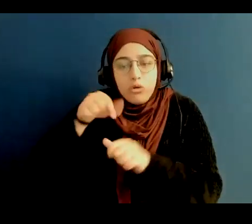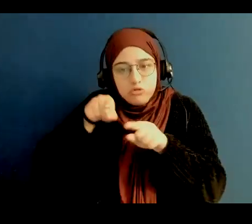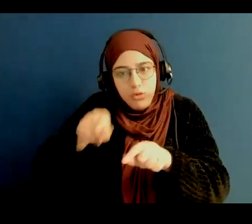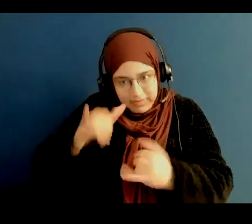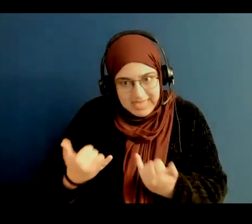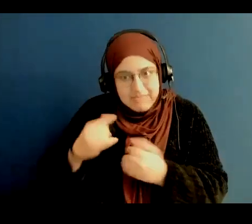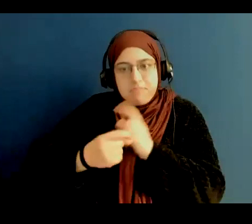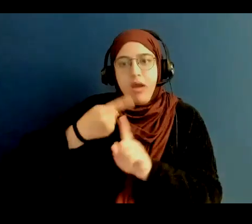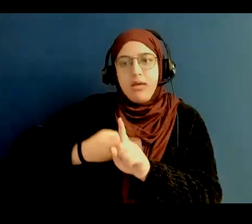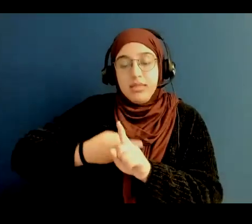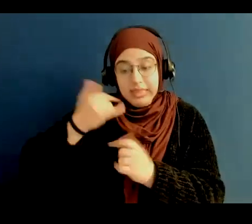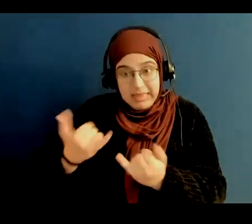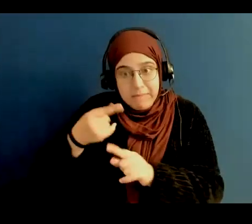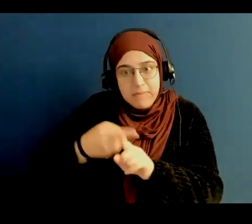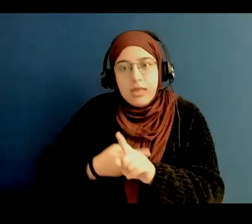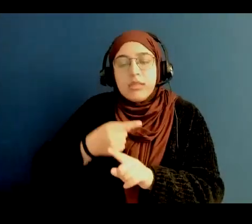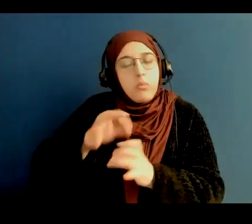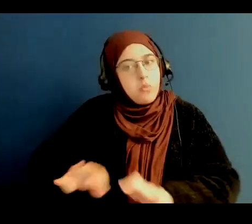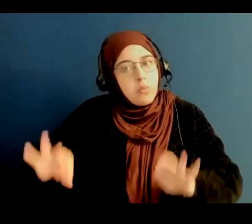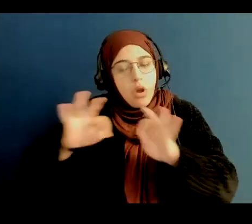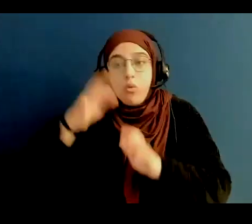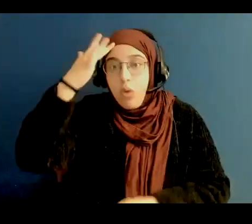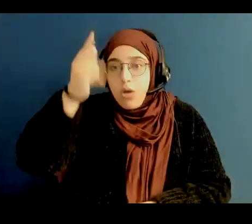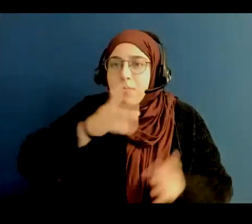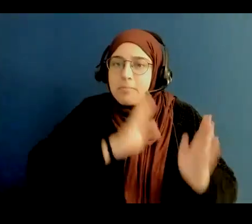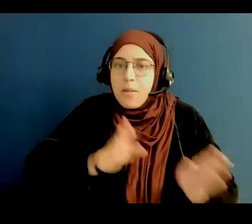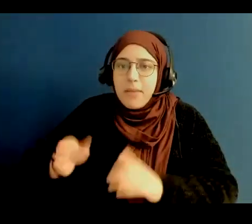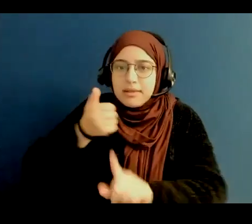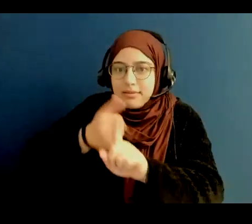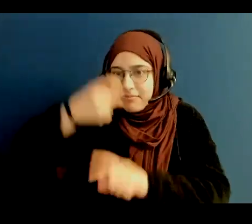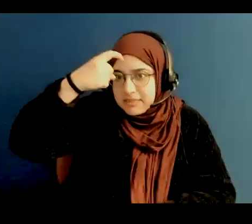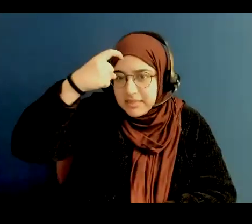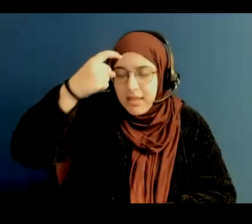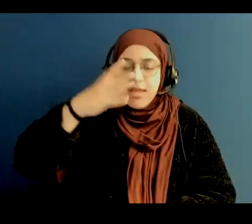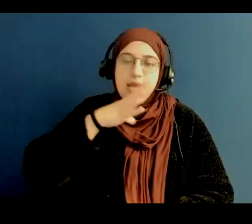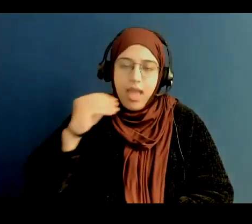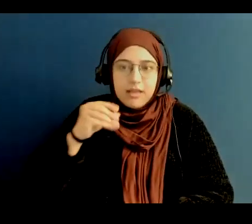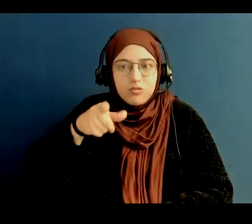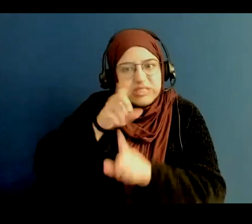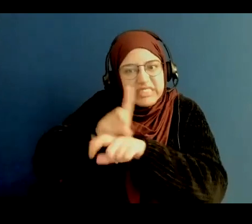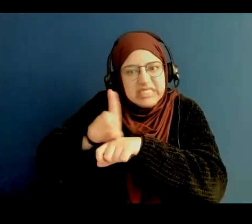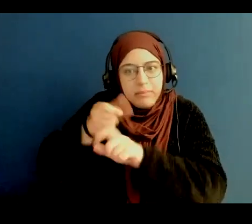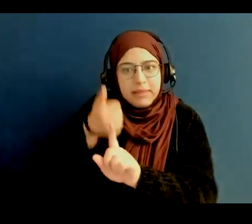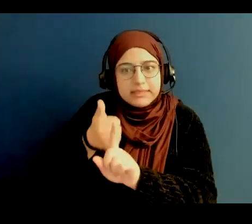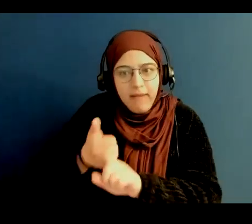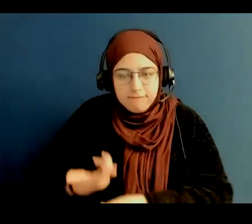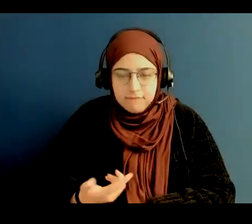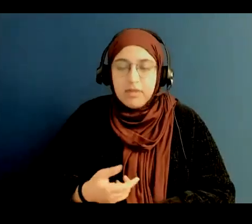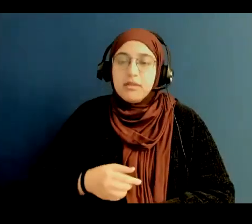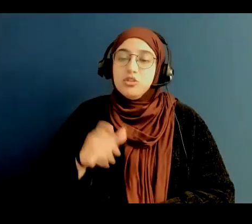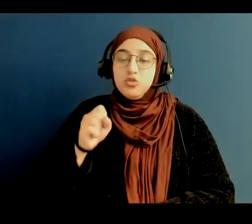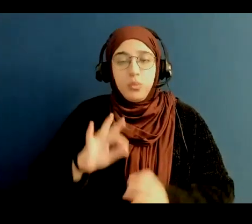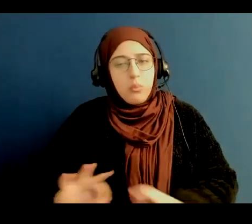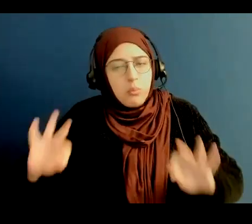are mentally preparing yourself and disciplining yourself. So it's very, very important that you seek